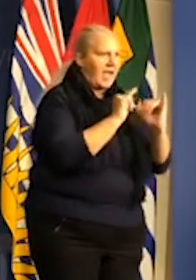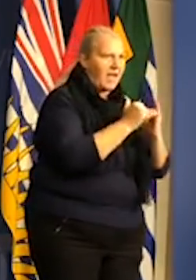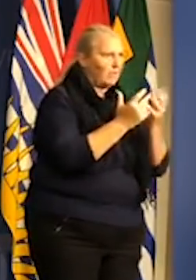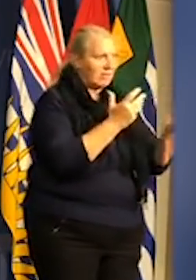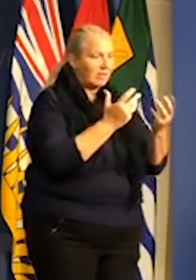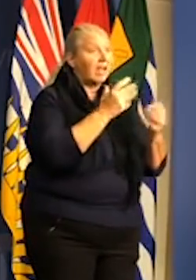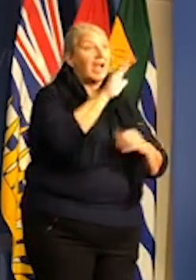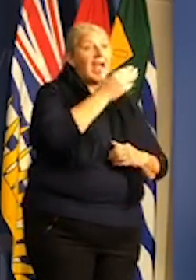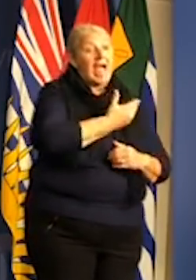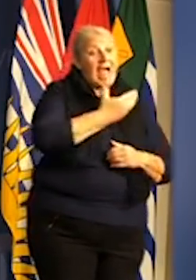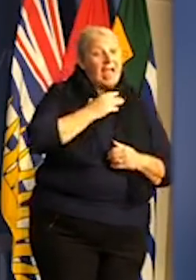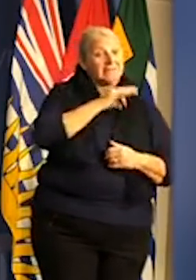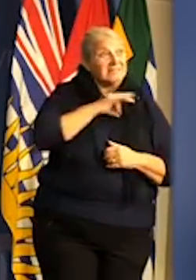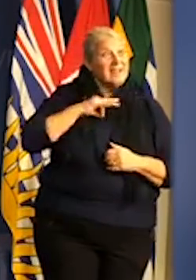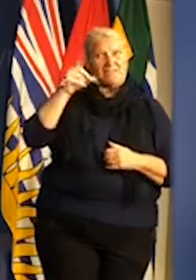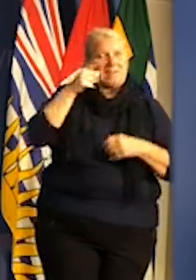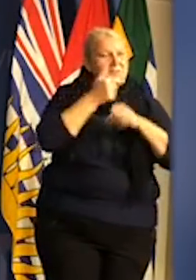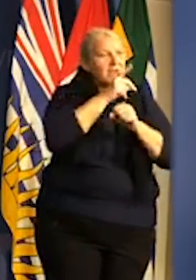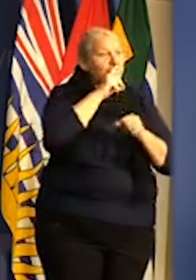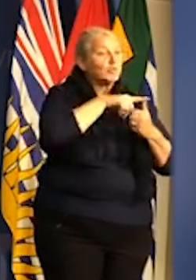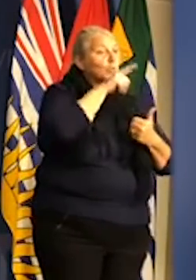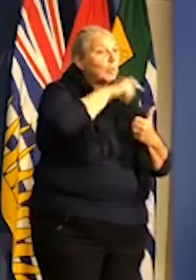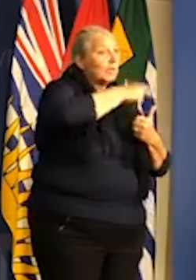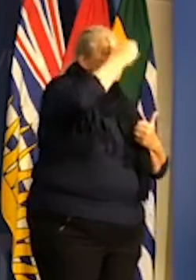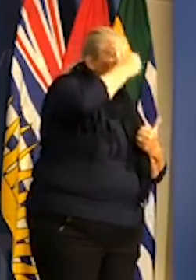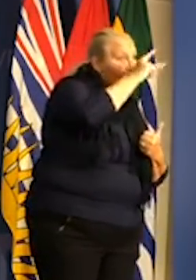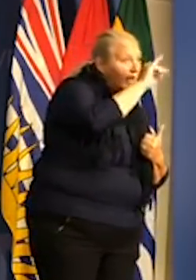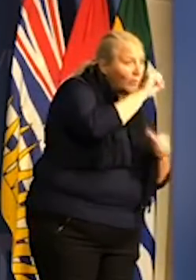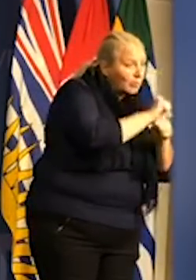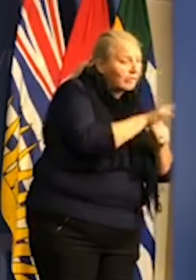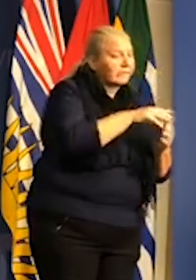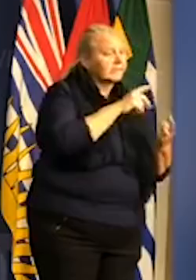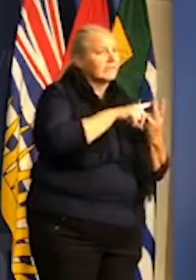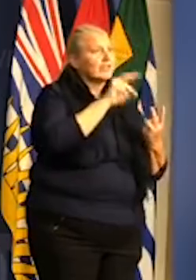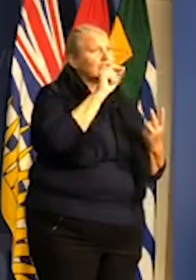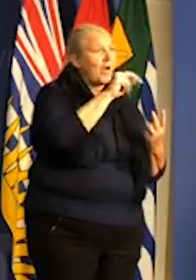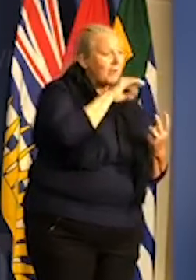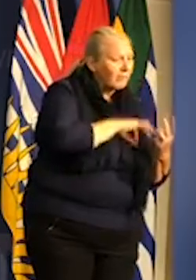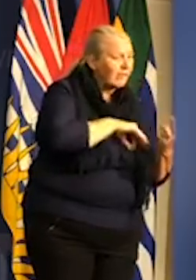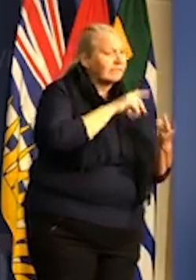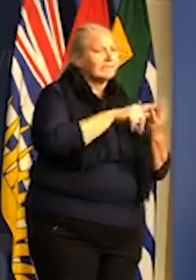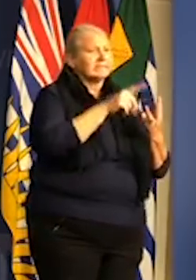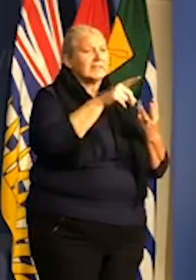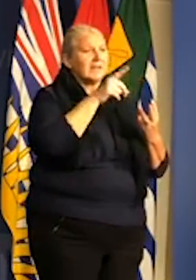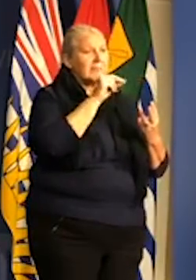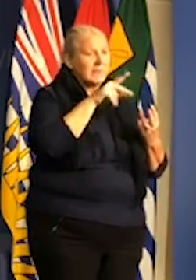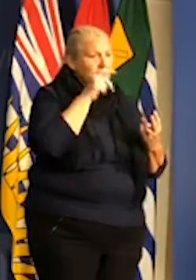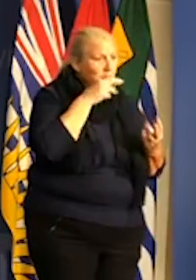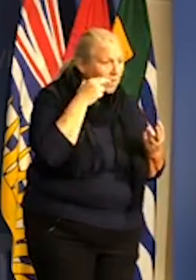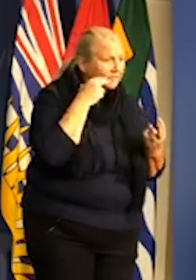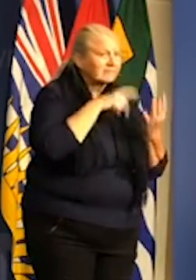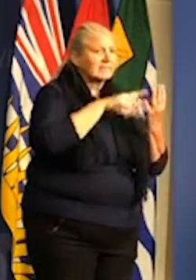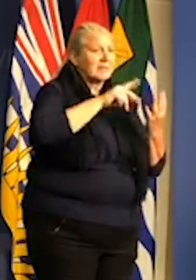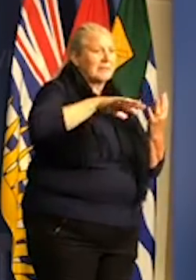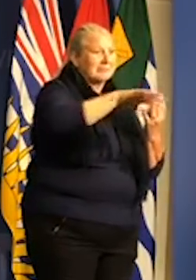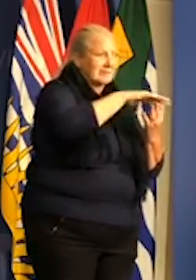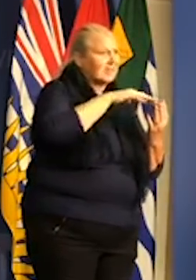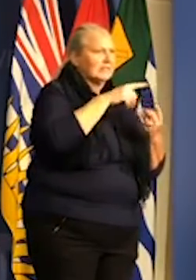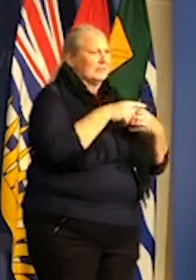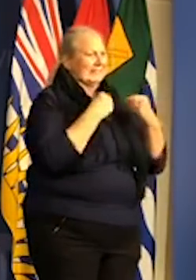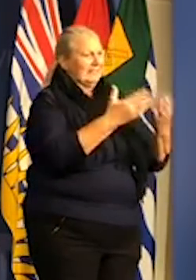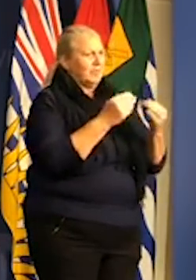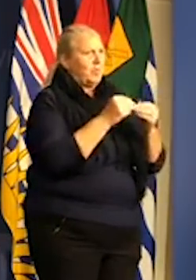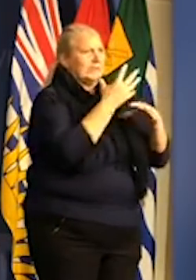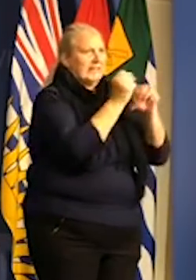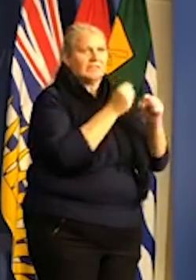sure frontline workers, nonprofits, and residents have what they need to stay safe, but still need more